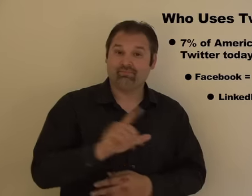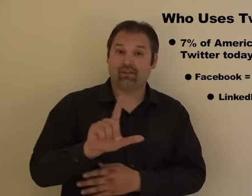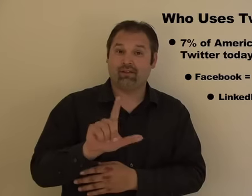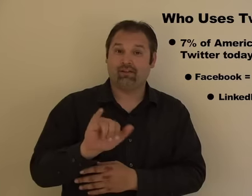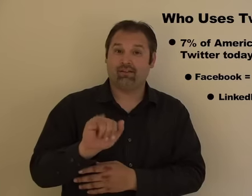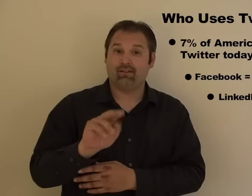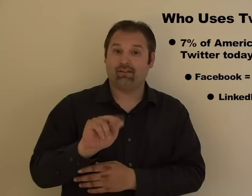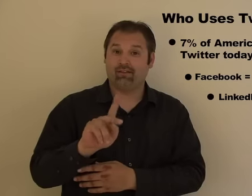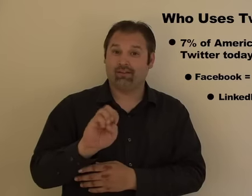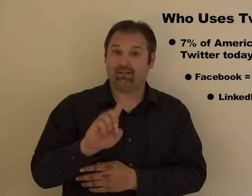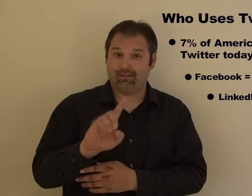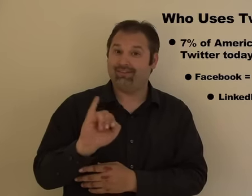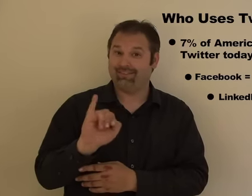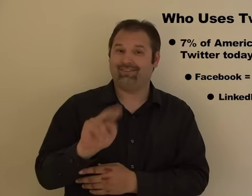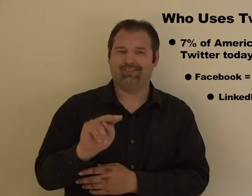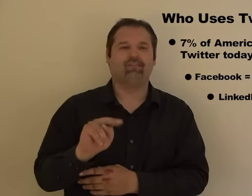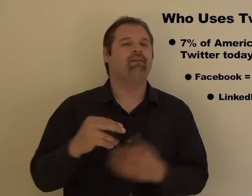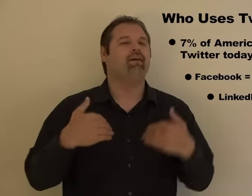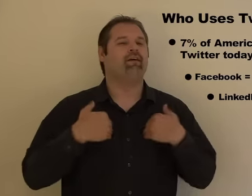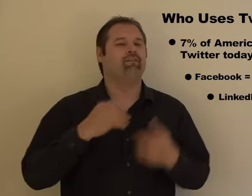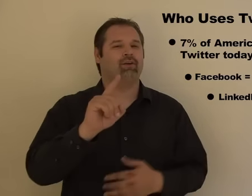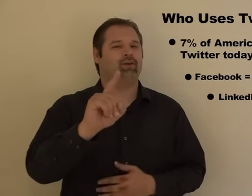LinkedIn has 100 million.